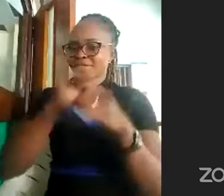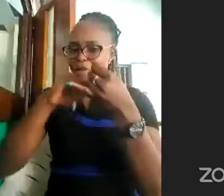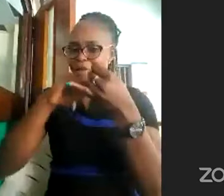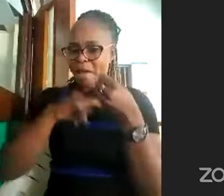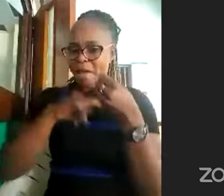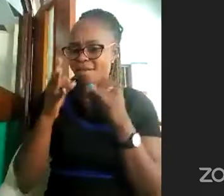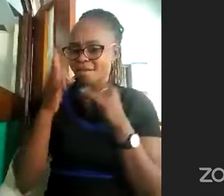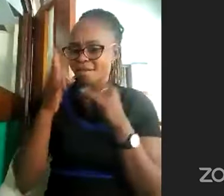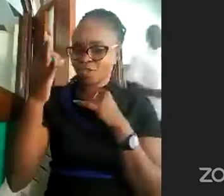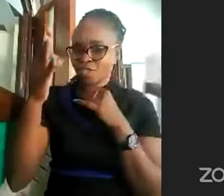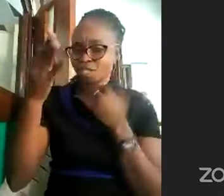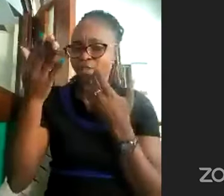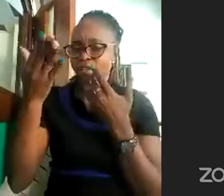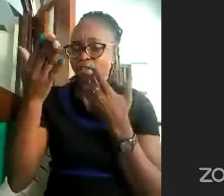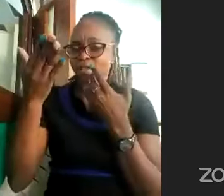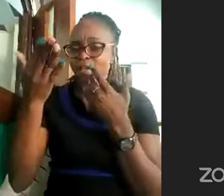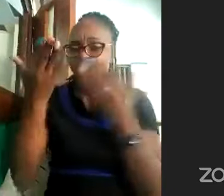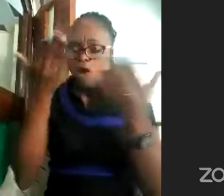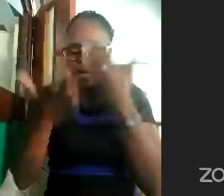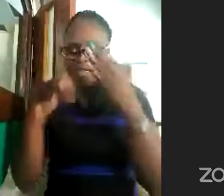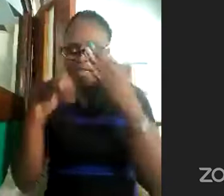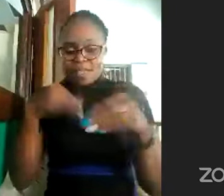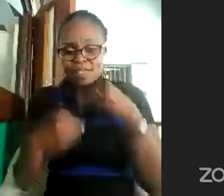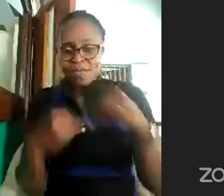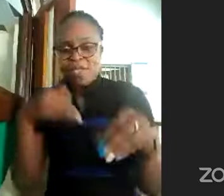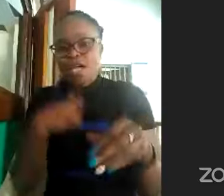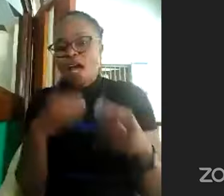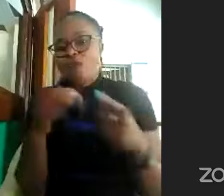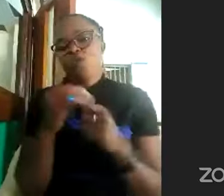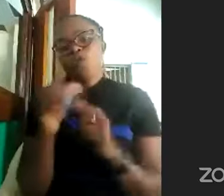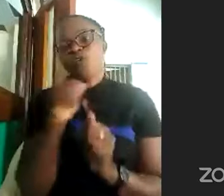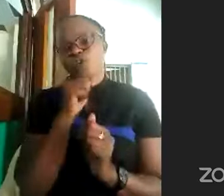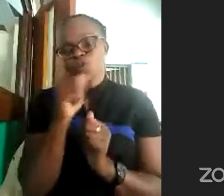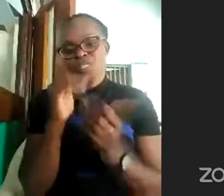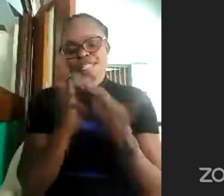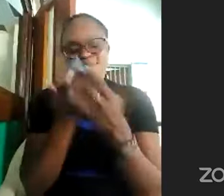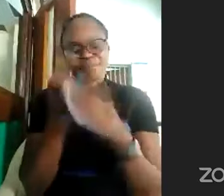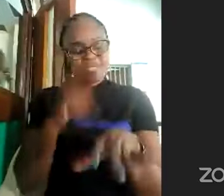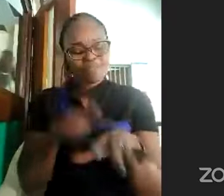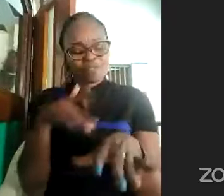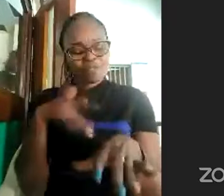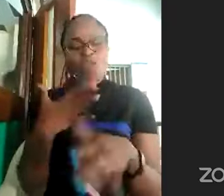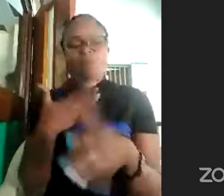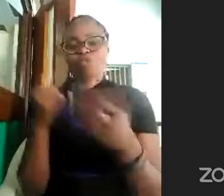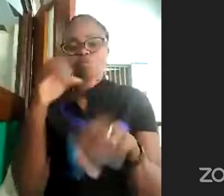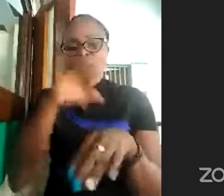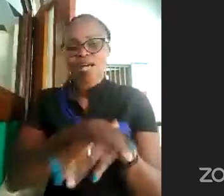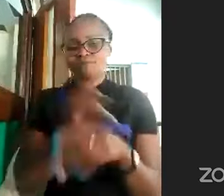are girls, we'll reach a point whereby we want to get married and have families. So no